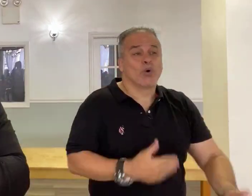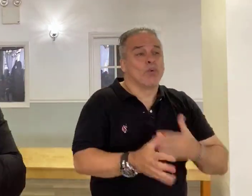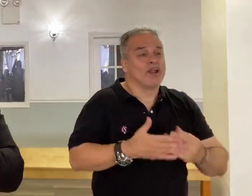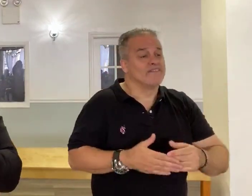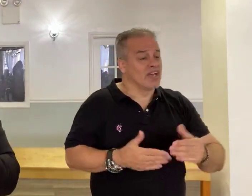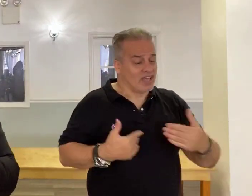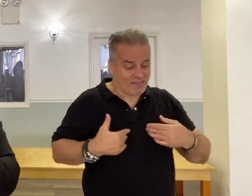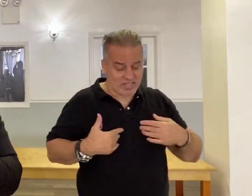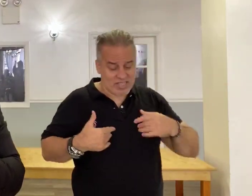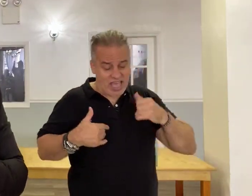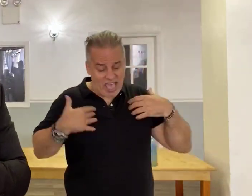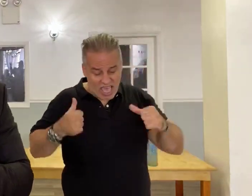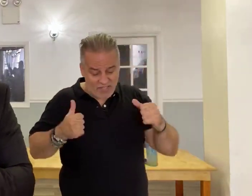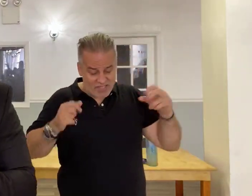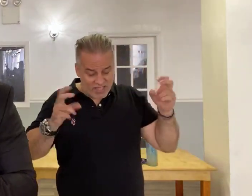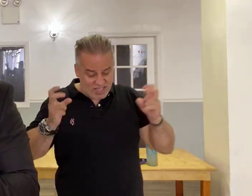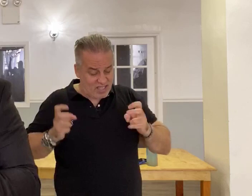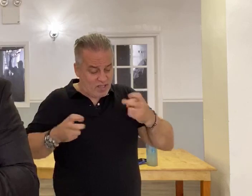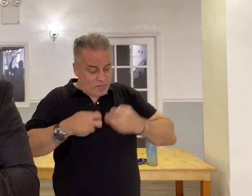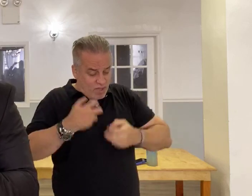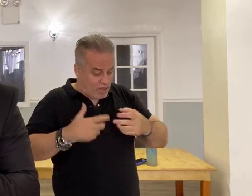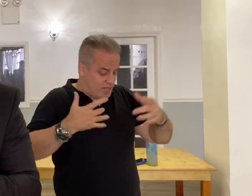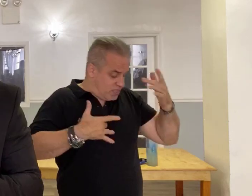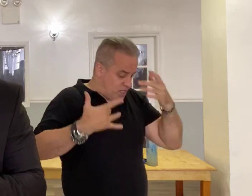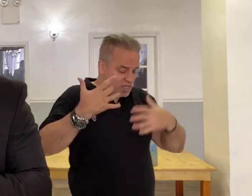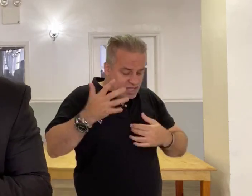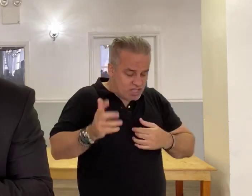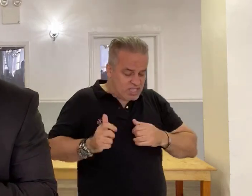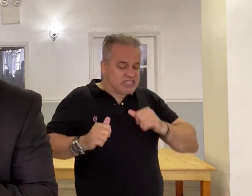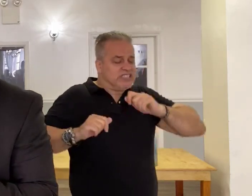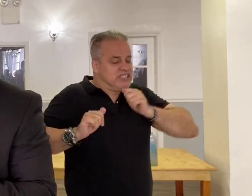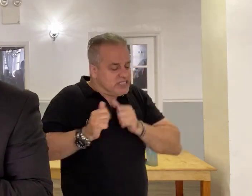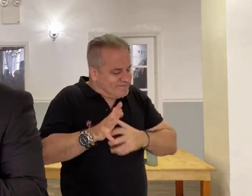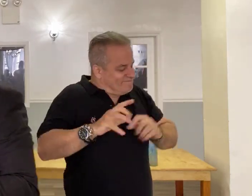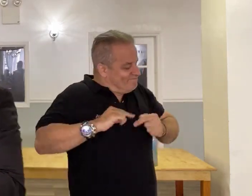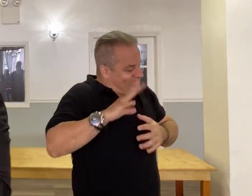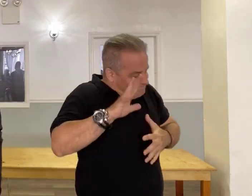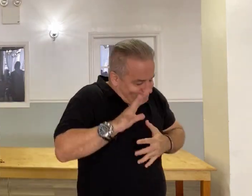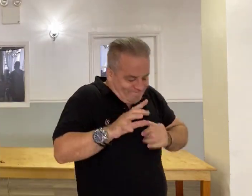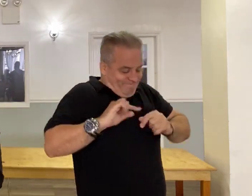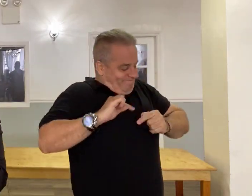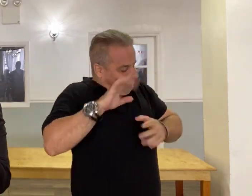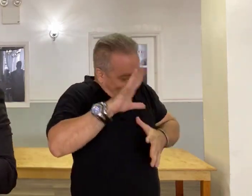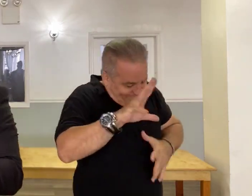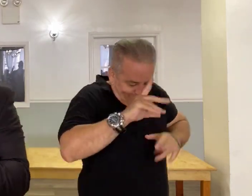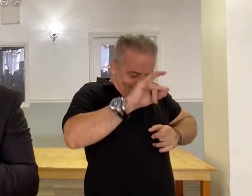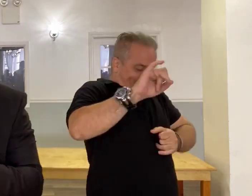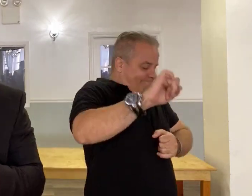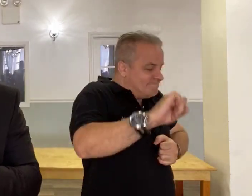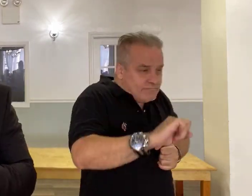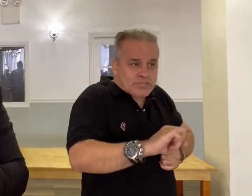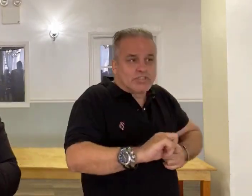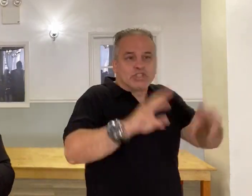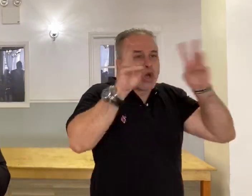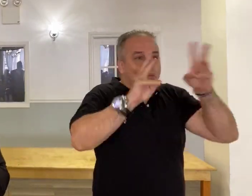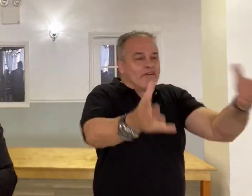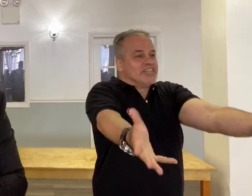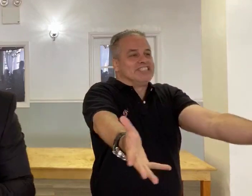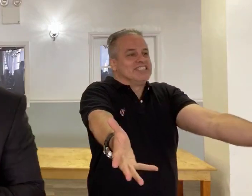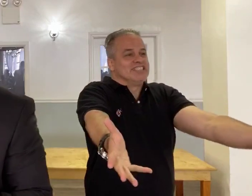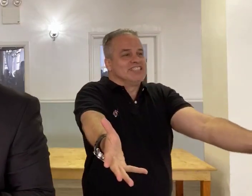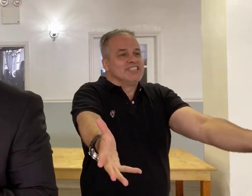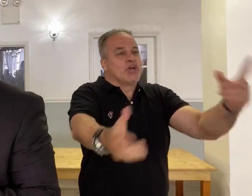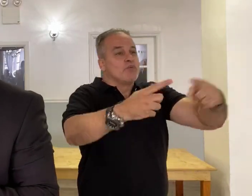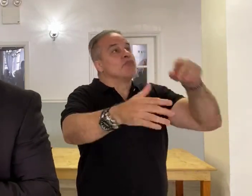Listen to me. There ain't going to be no more of that in heaven. Glory to God. Jesus said, listen to me. Don't worry about it. What are you worried about that right arm